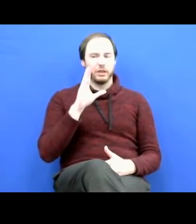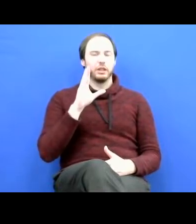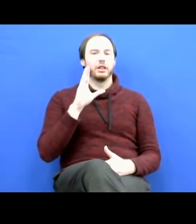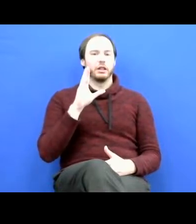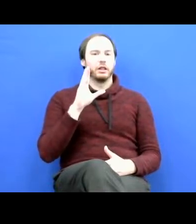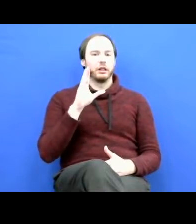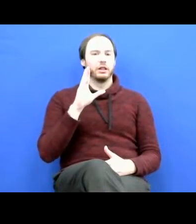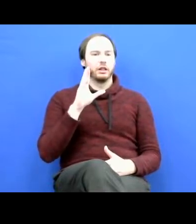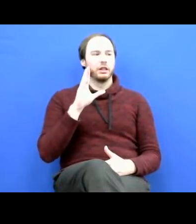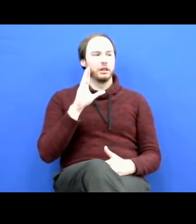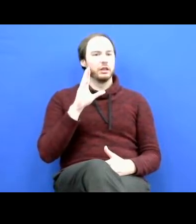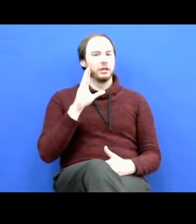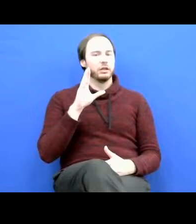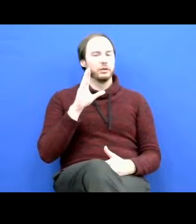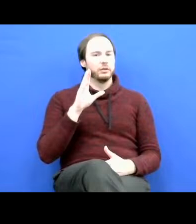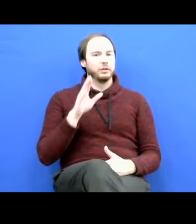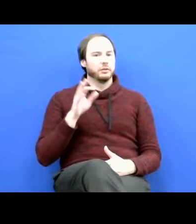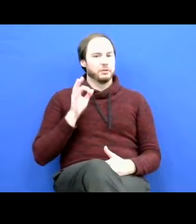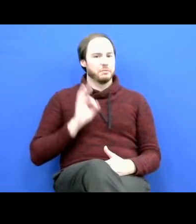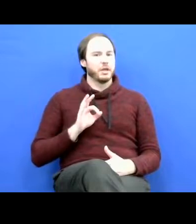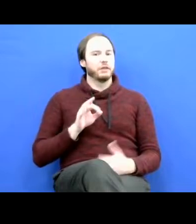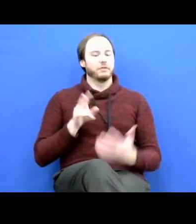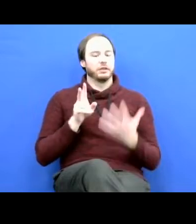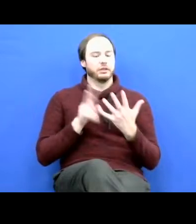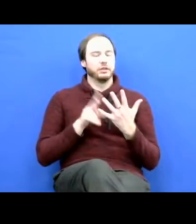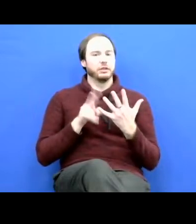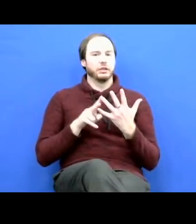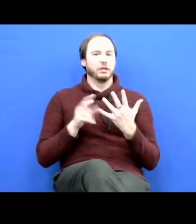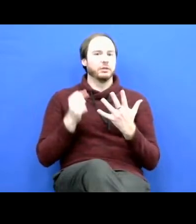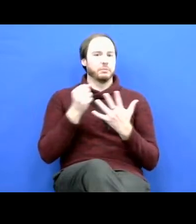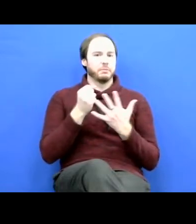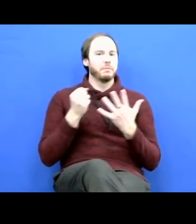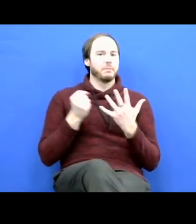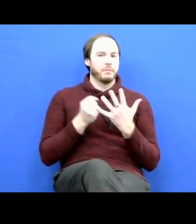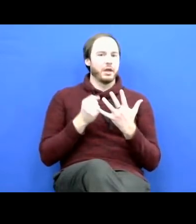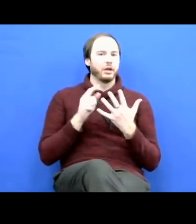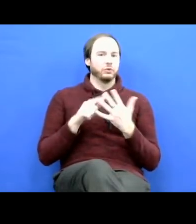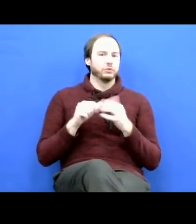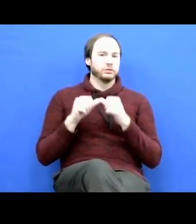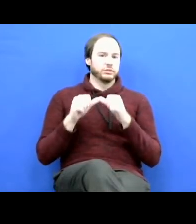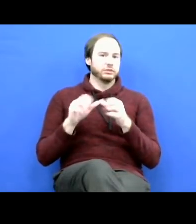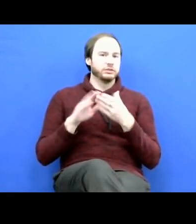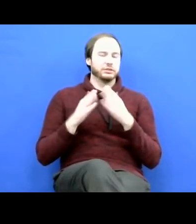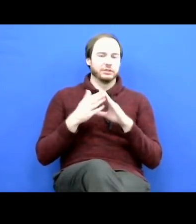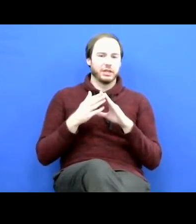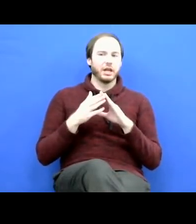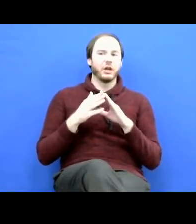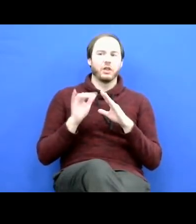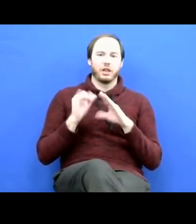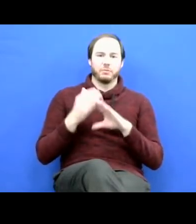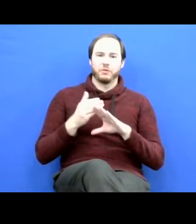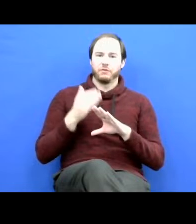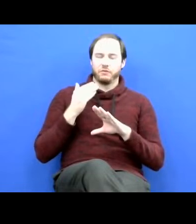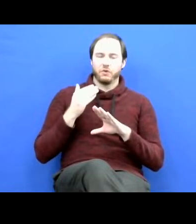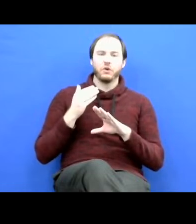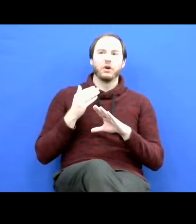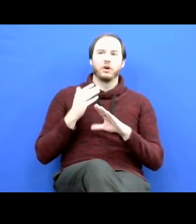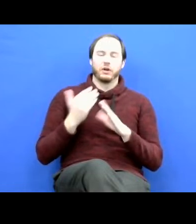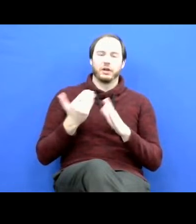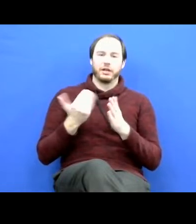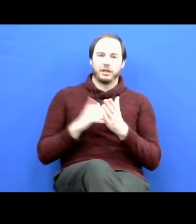and put the town first again, like they did before, and bring diversity to our town board